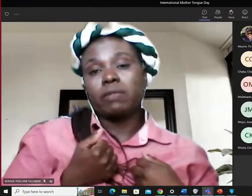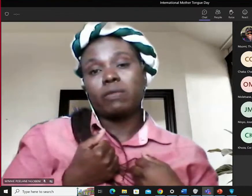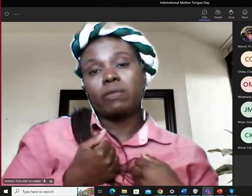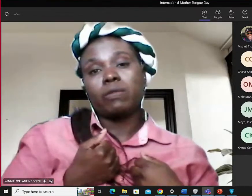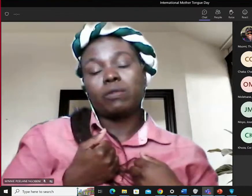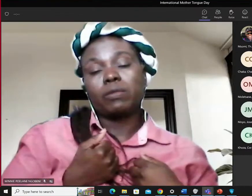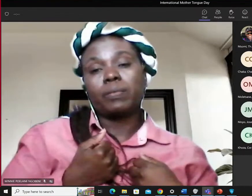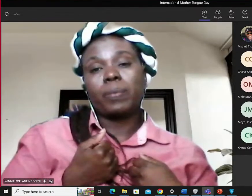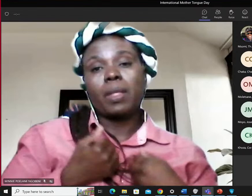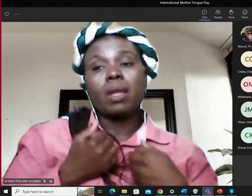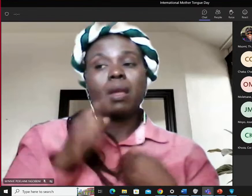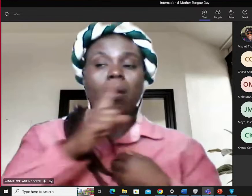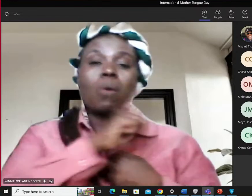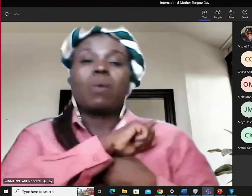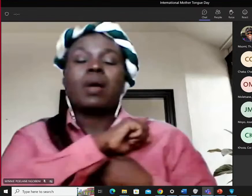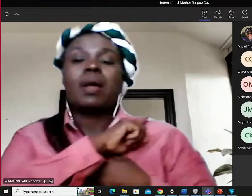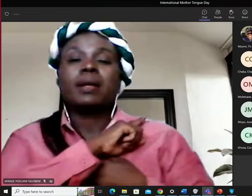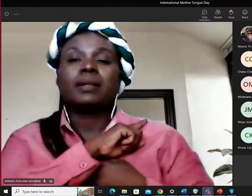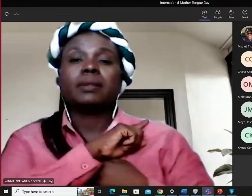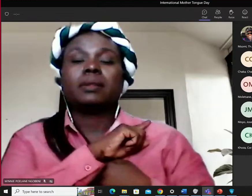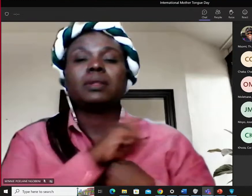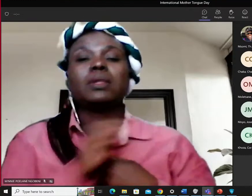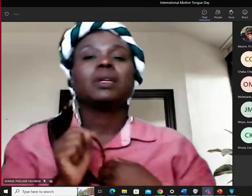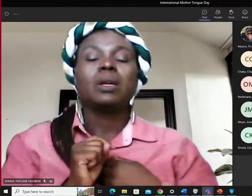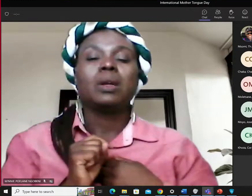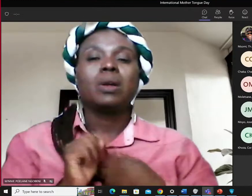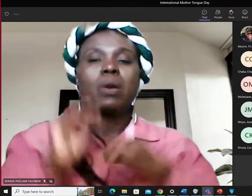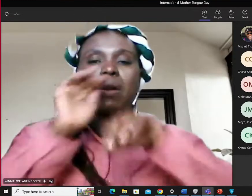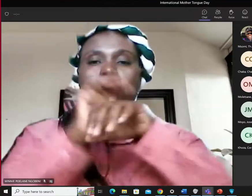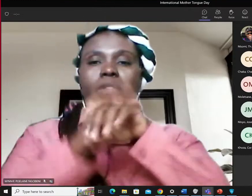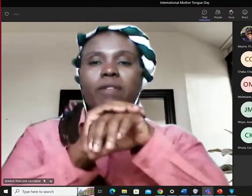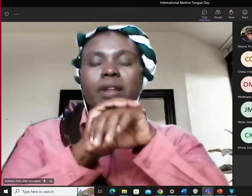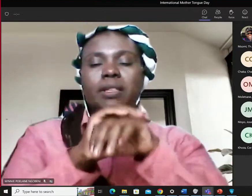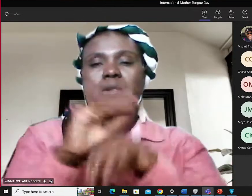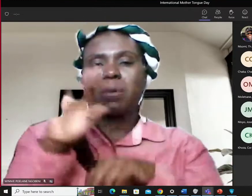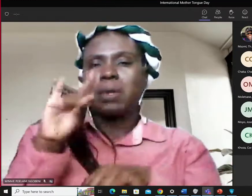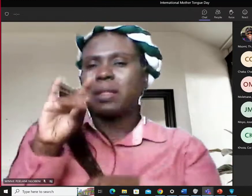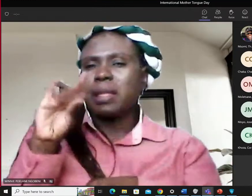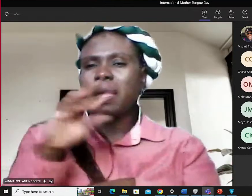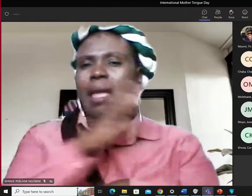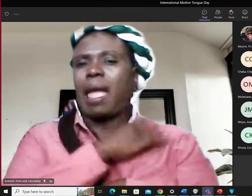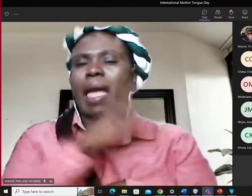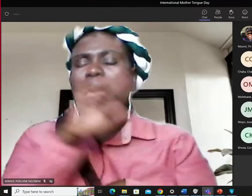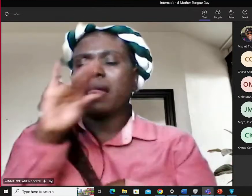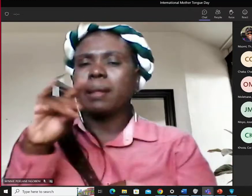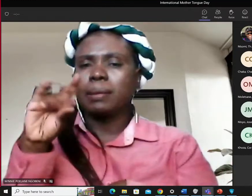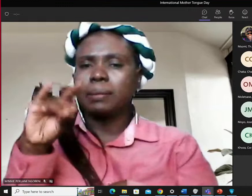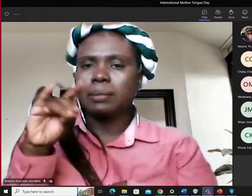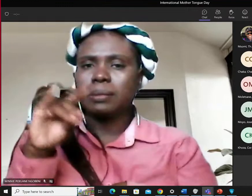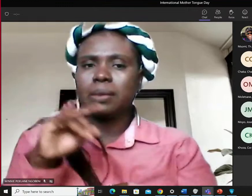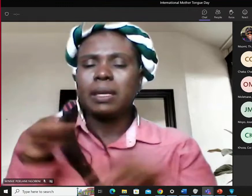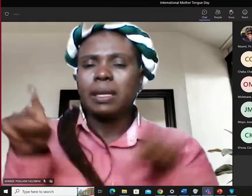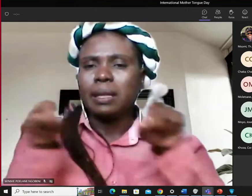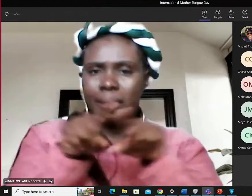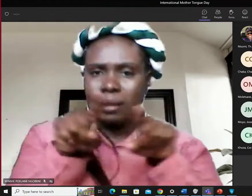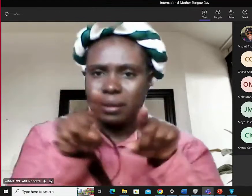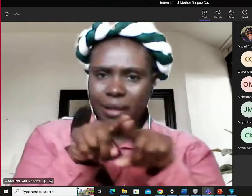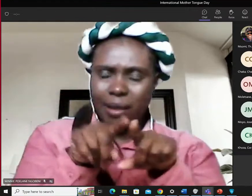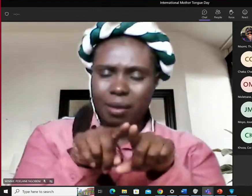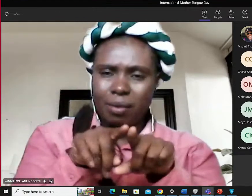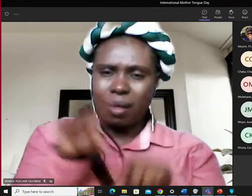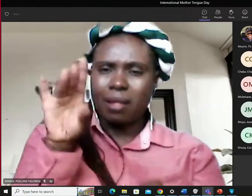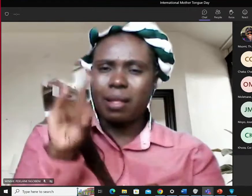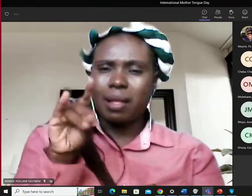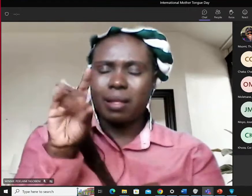because they were friends with the dog, they did the same like the dog. If he came near,